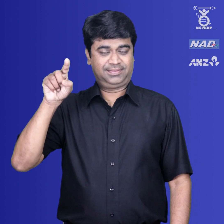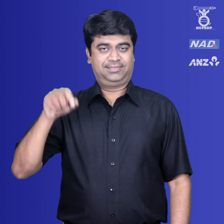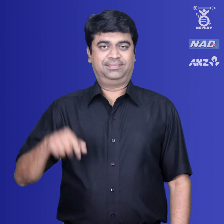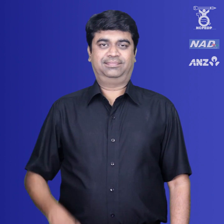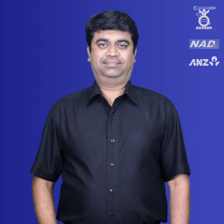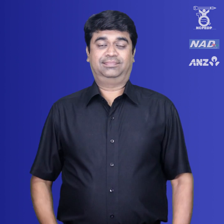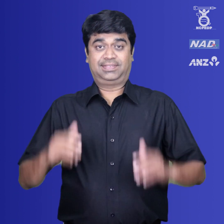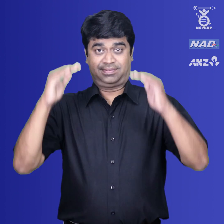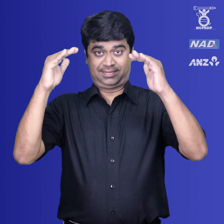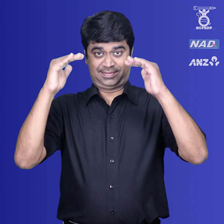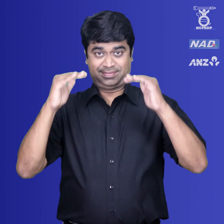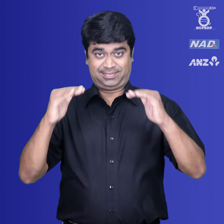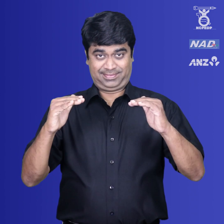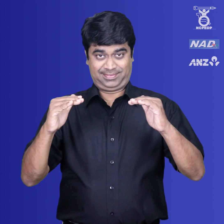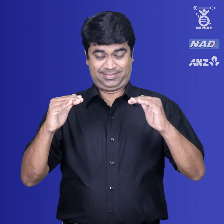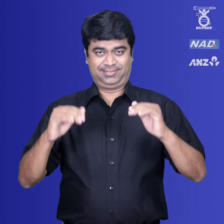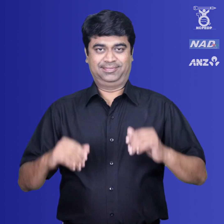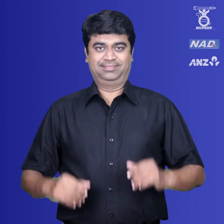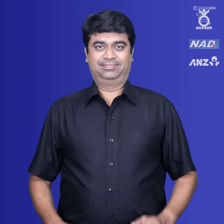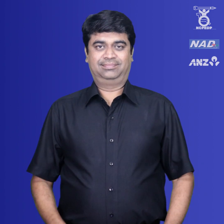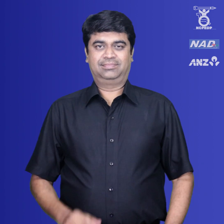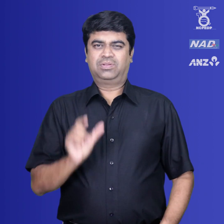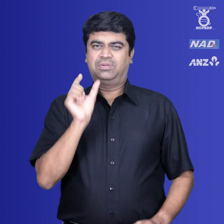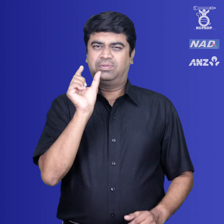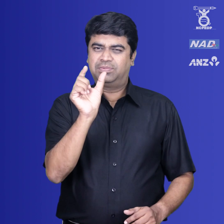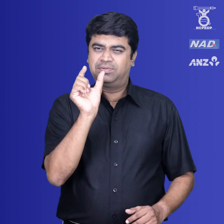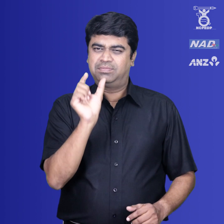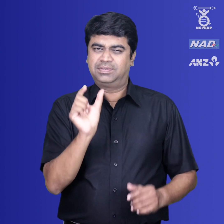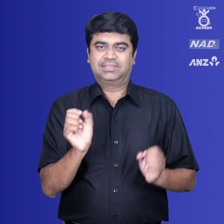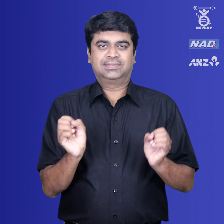Chapter 1. Preliminary.